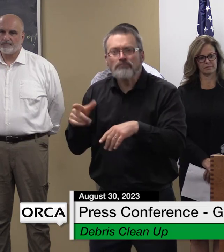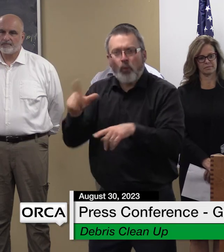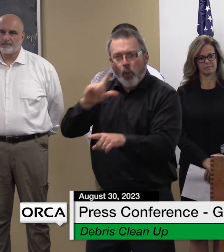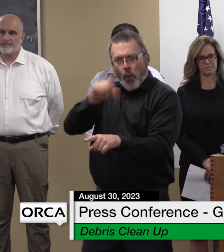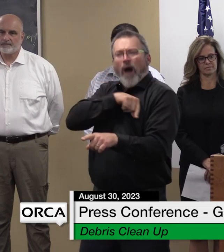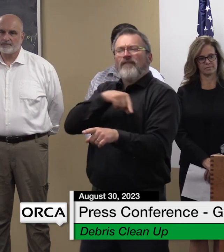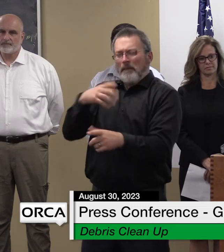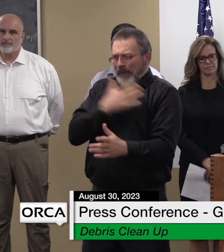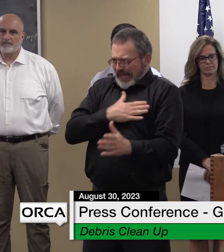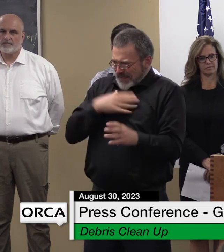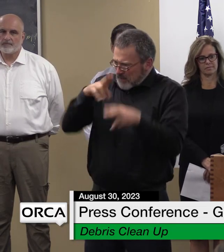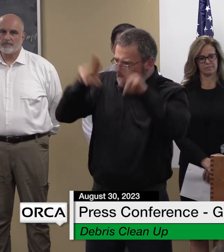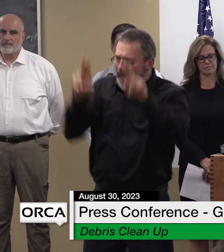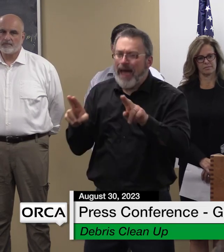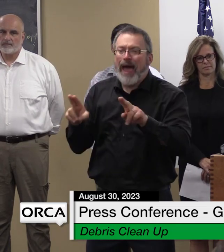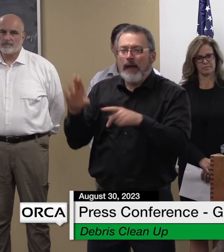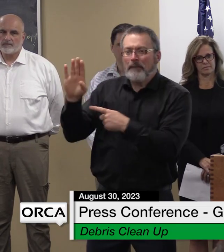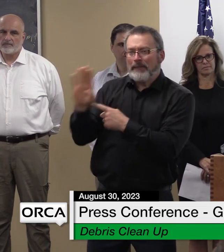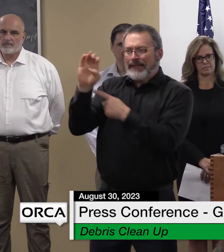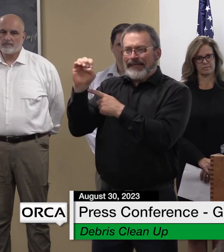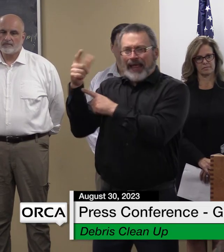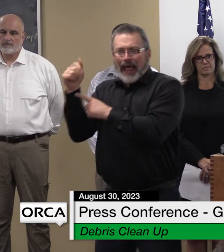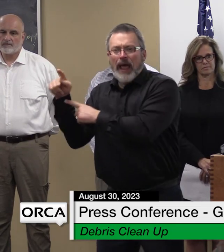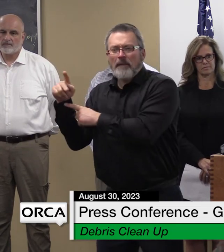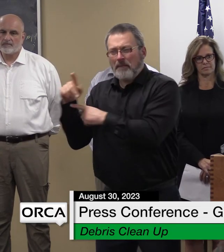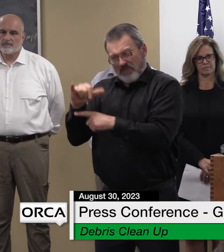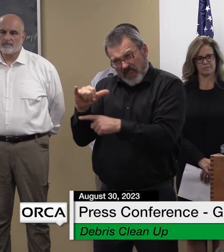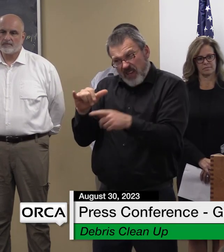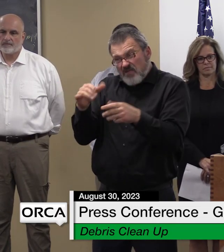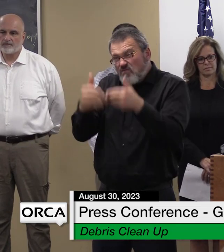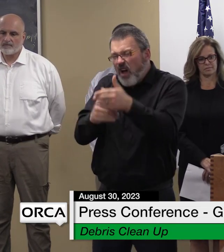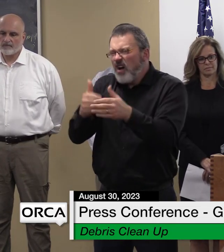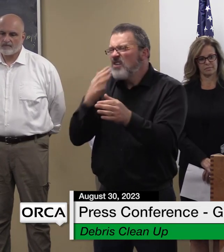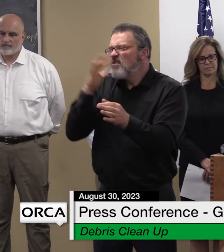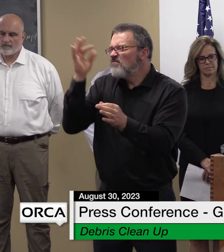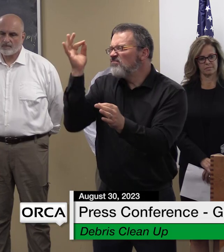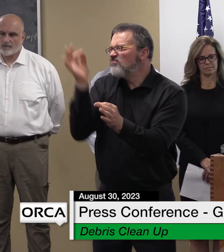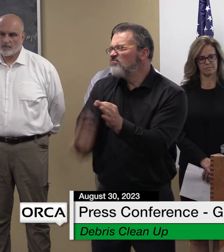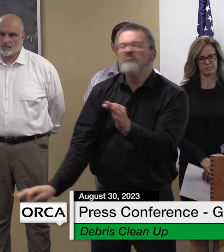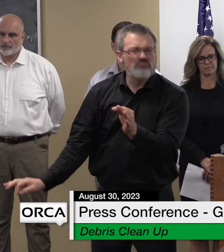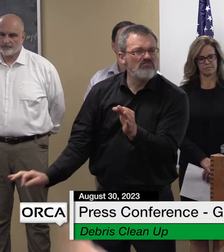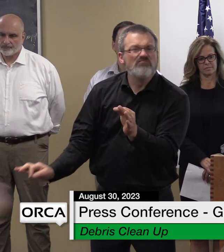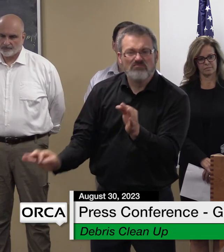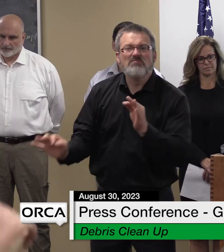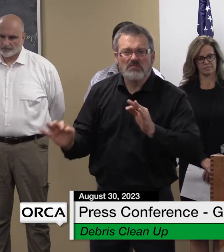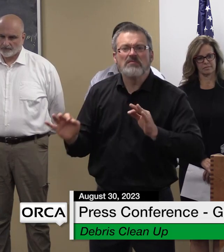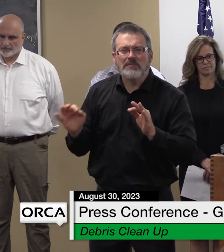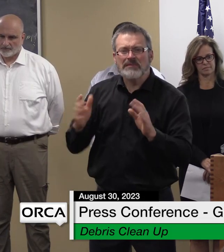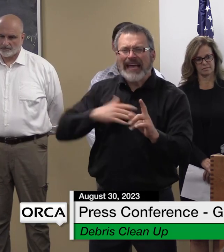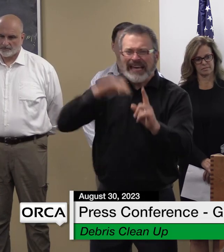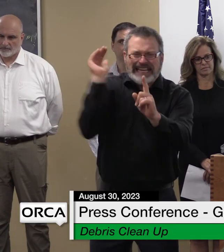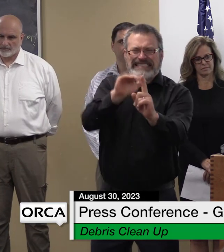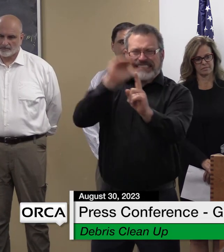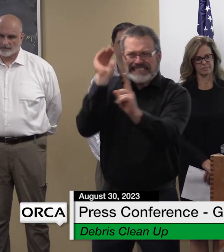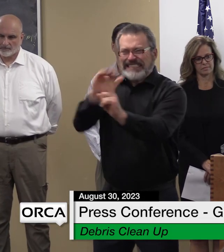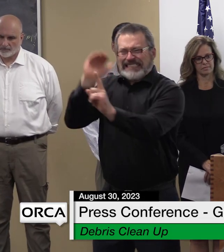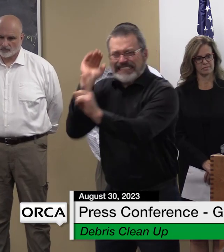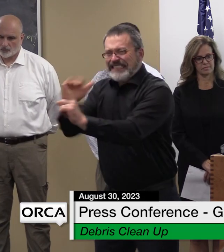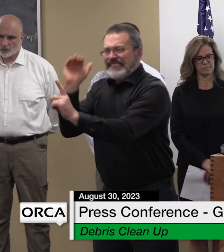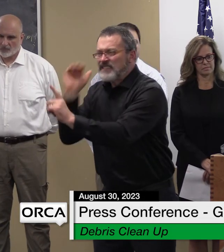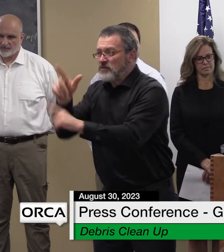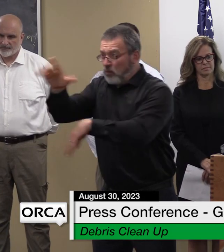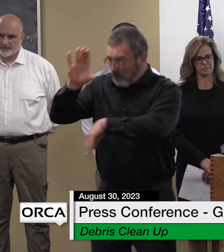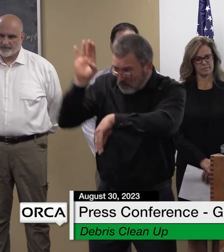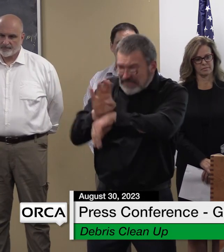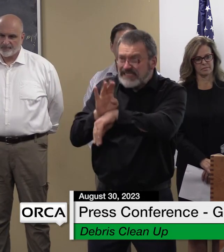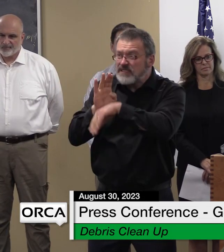process. So we continue to try to get the word out. If your business, again, was impacted by the flooding, please apply. There's